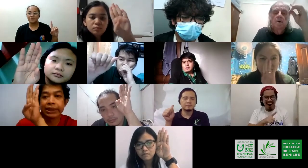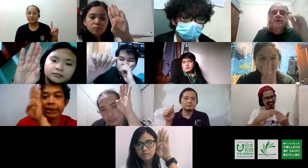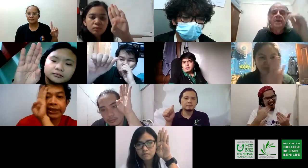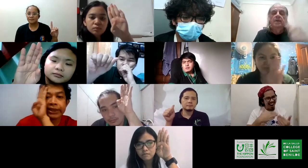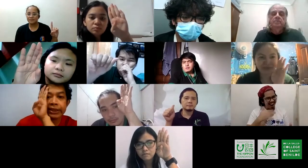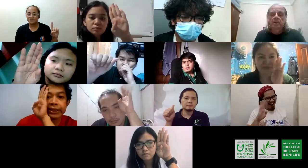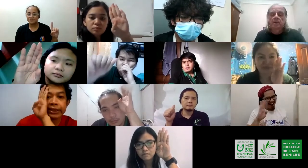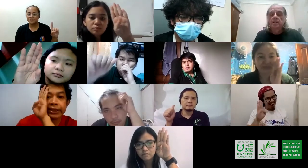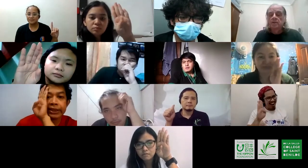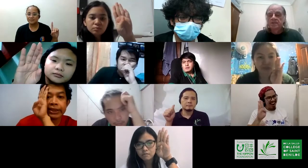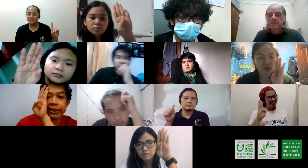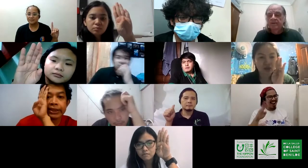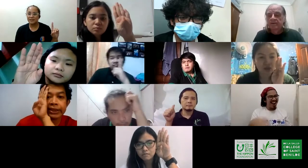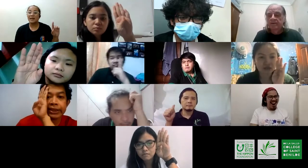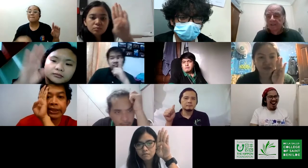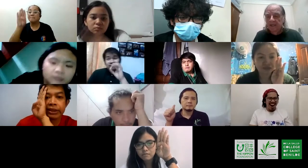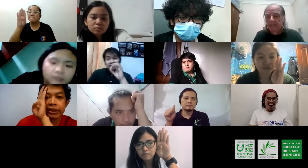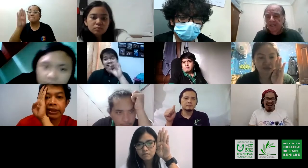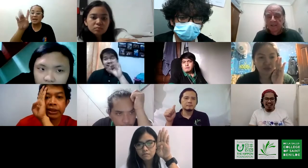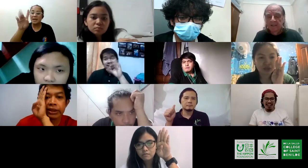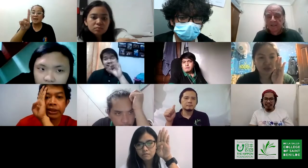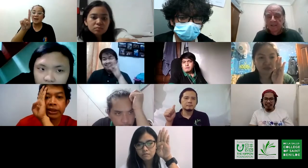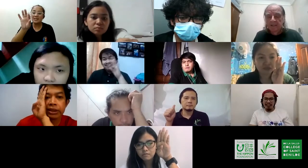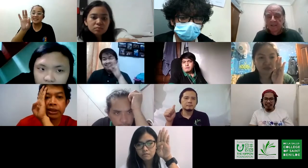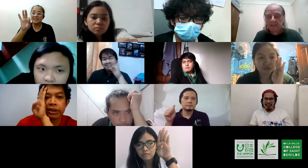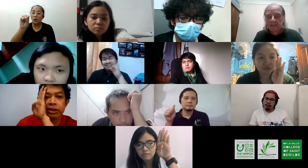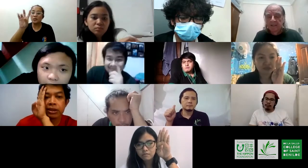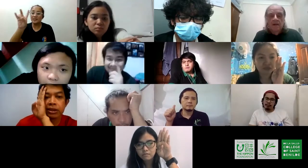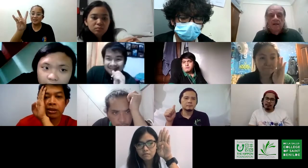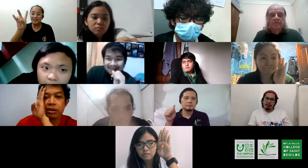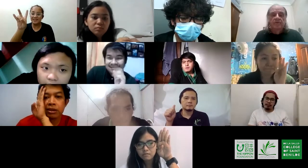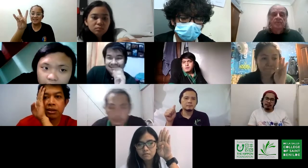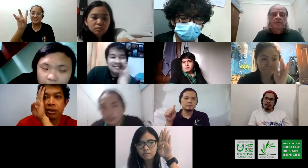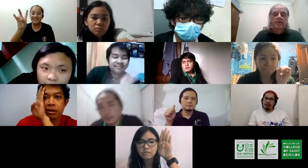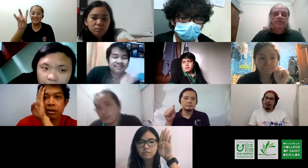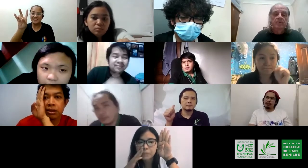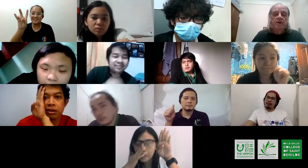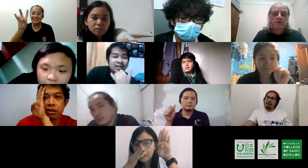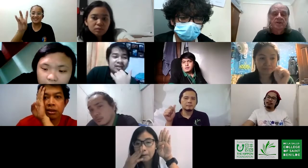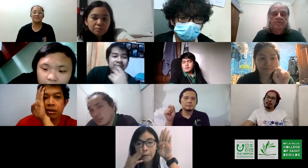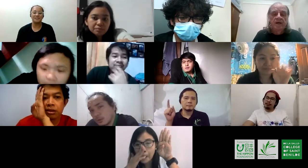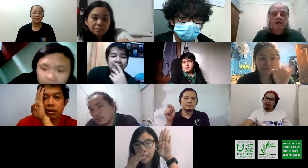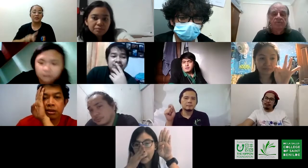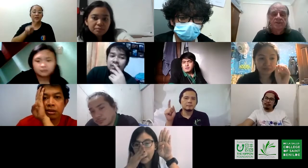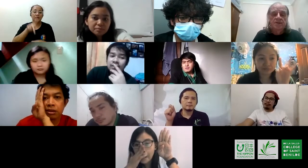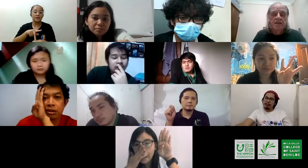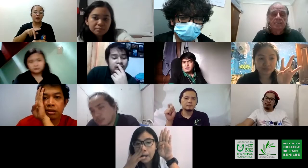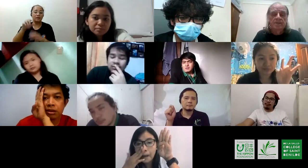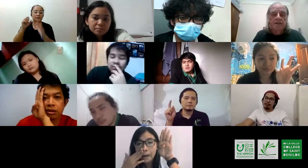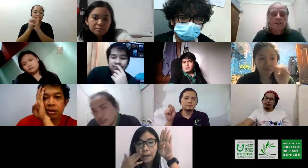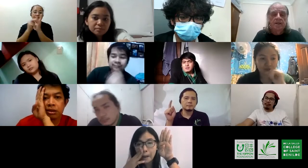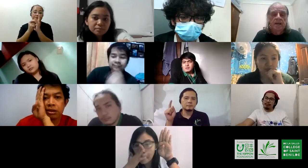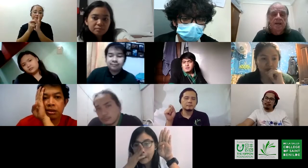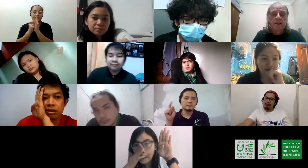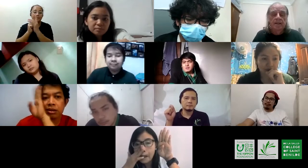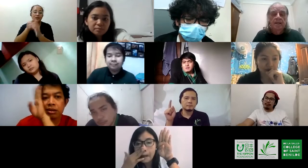1905, B. 1907, C. 1909, D. 1911. I see